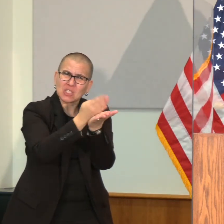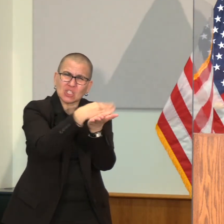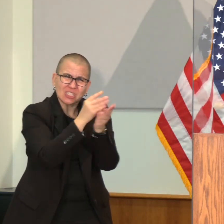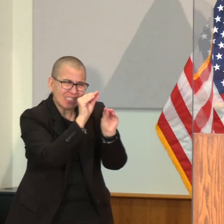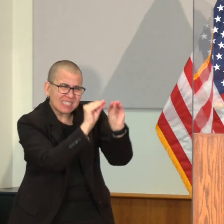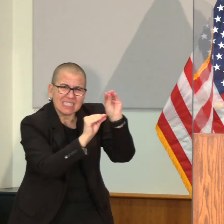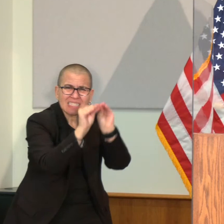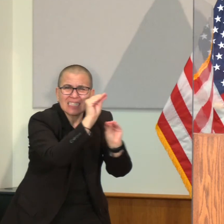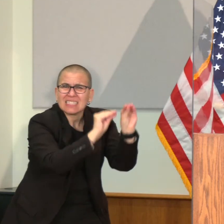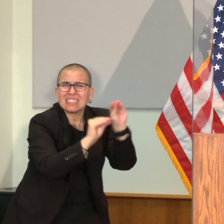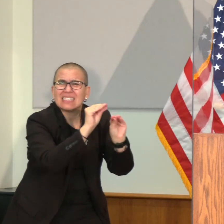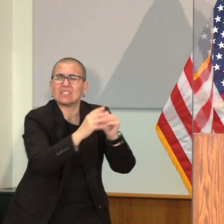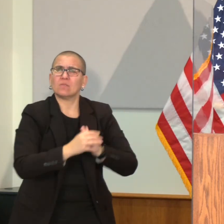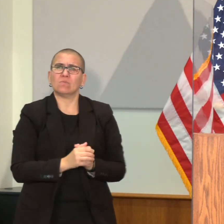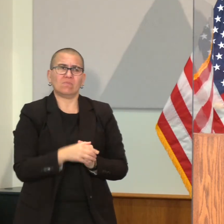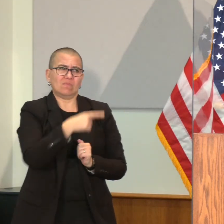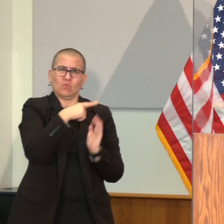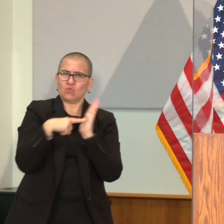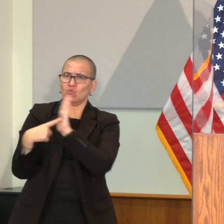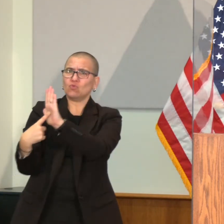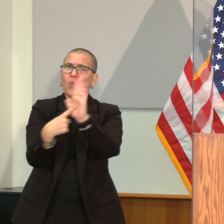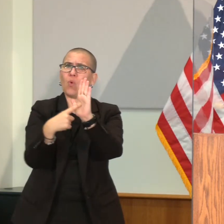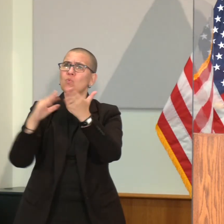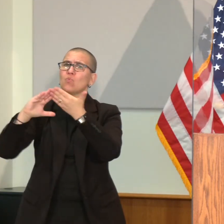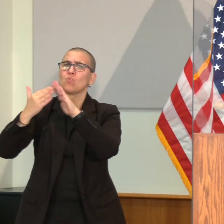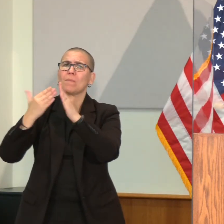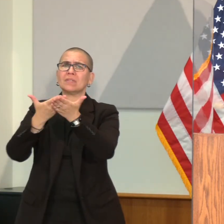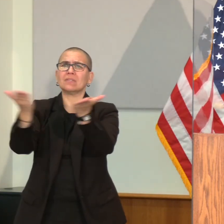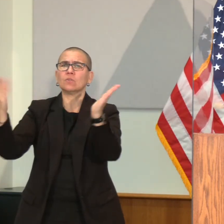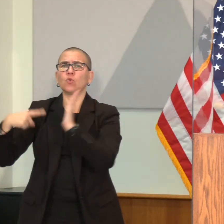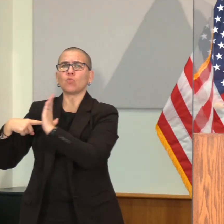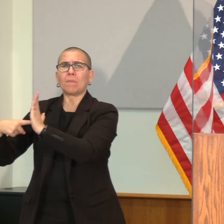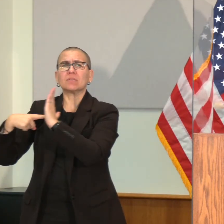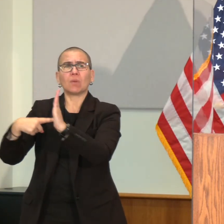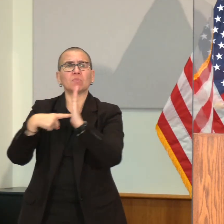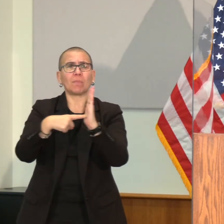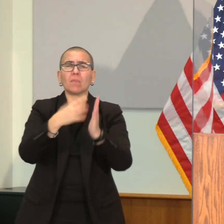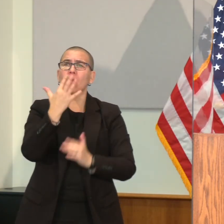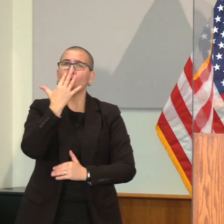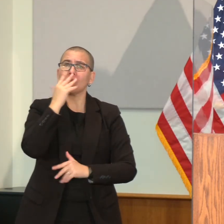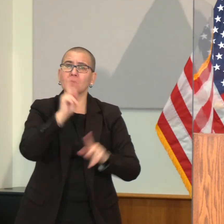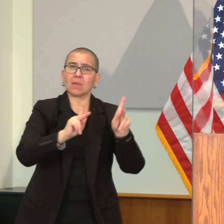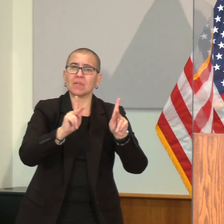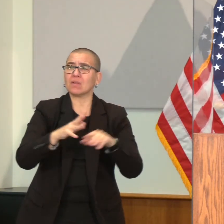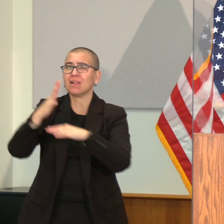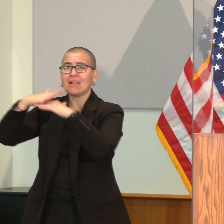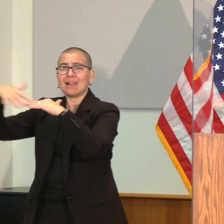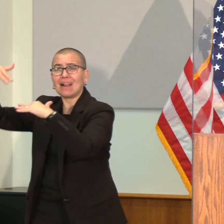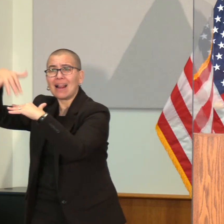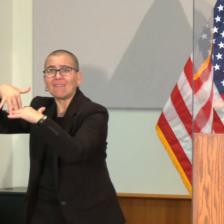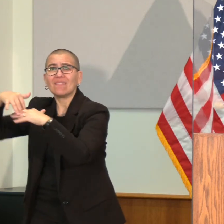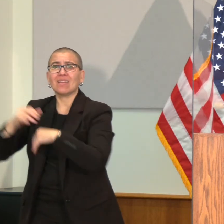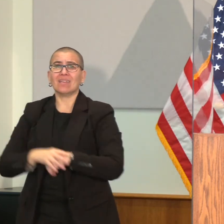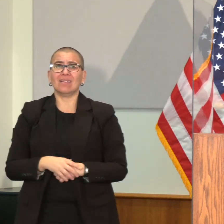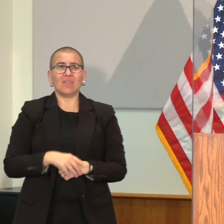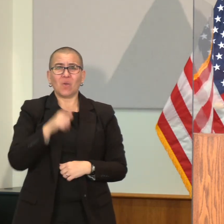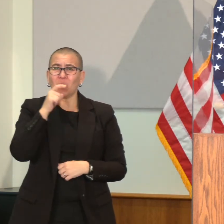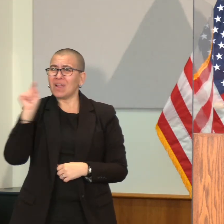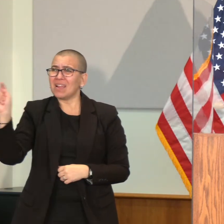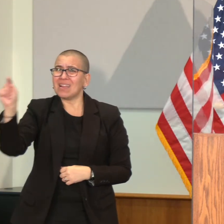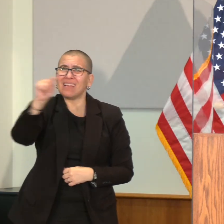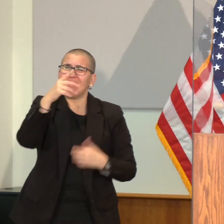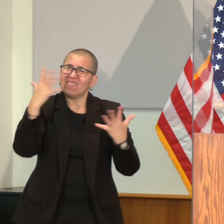Many of our representatives who are here represent the people of color and indigenous caucus. These are folks with lived experiences that know the trauma that's